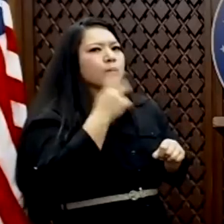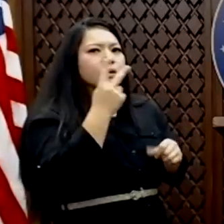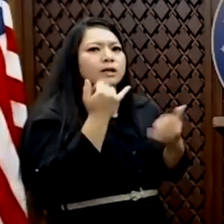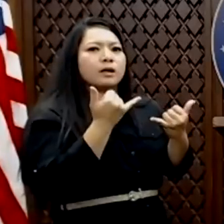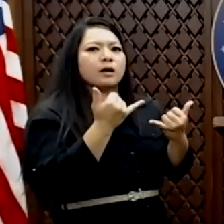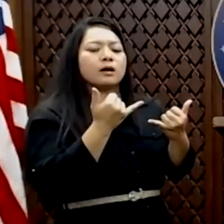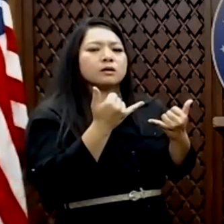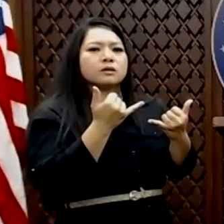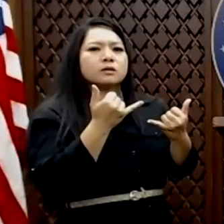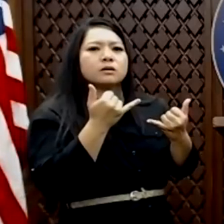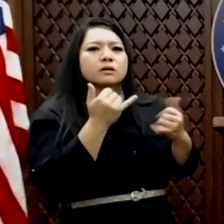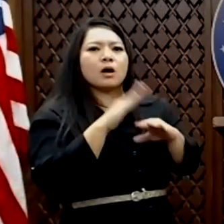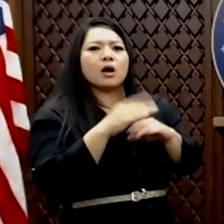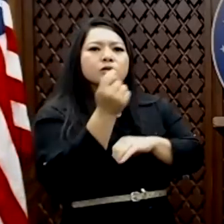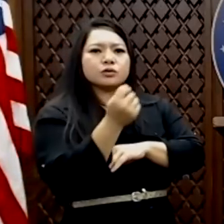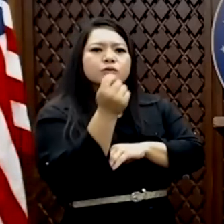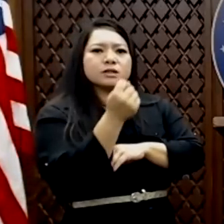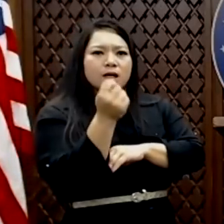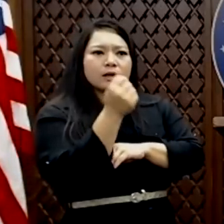it effective on Tuesday.